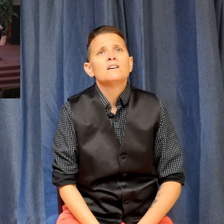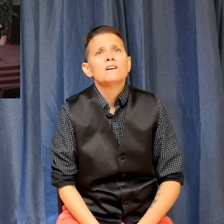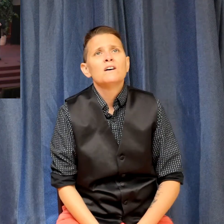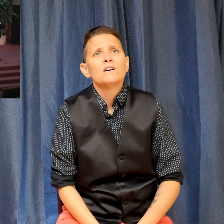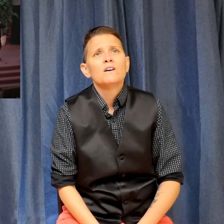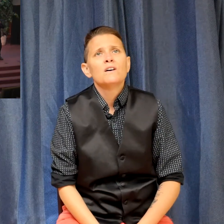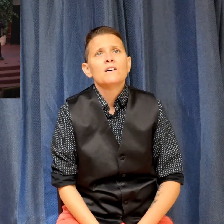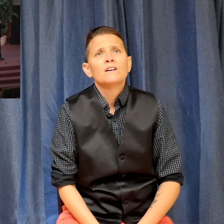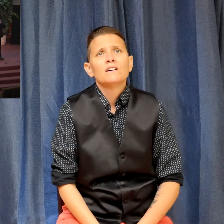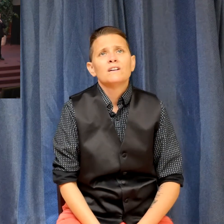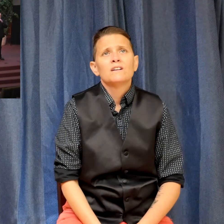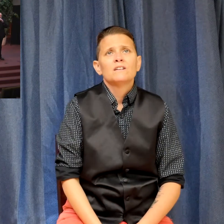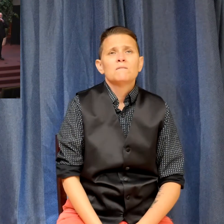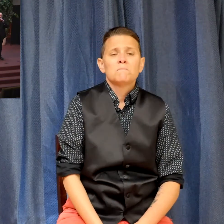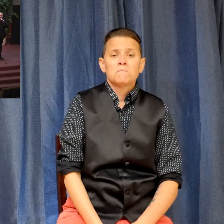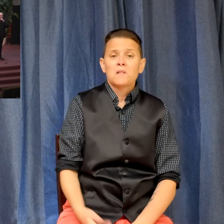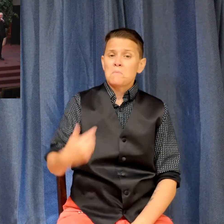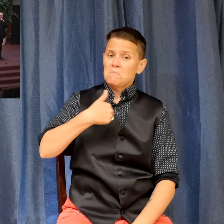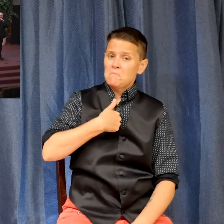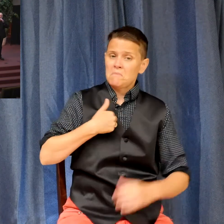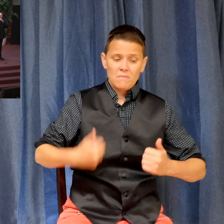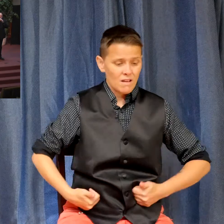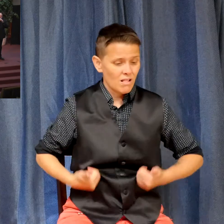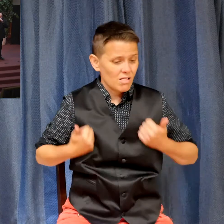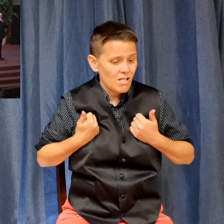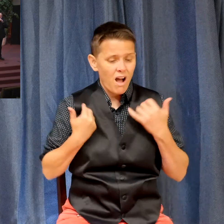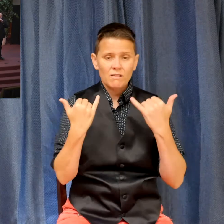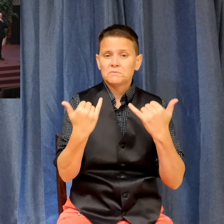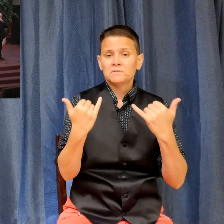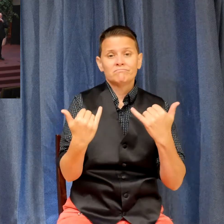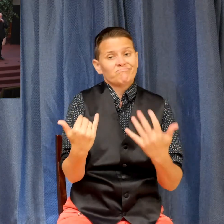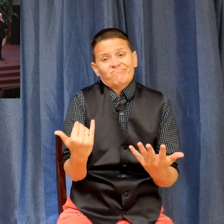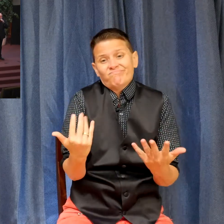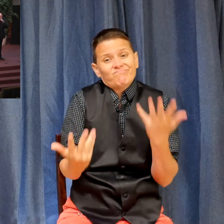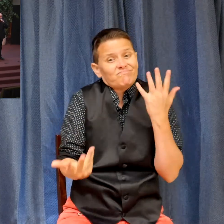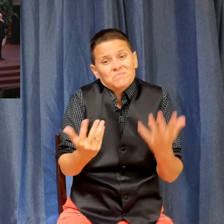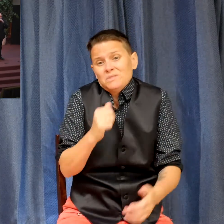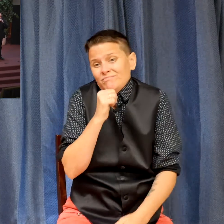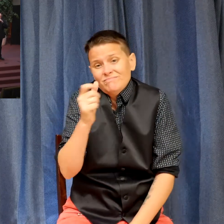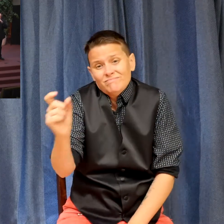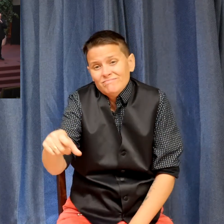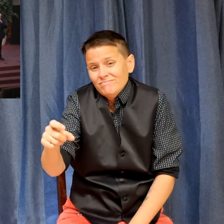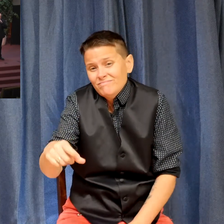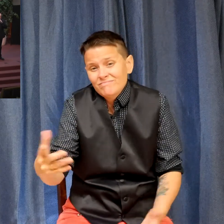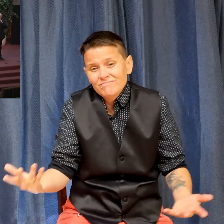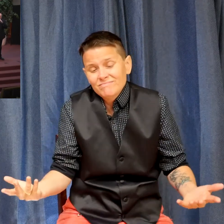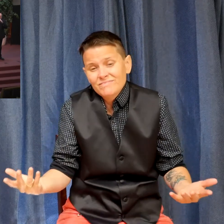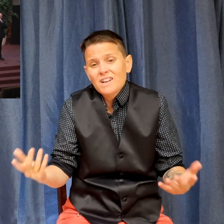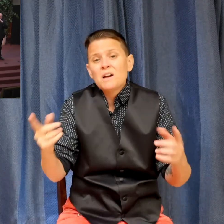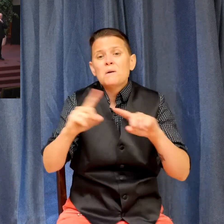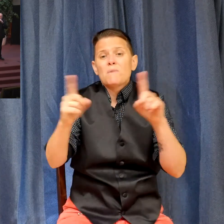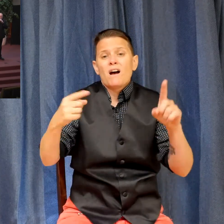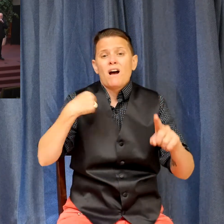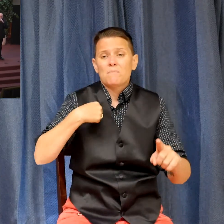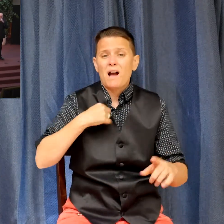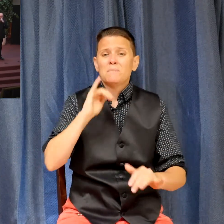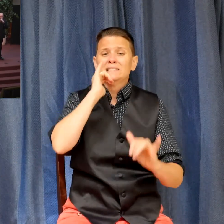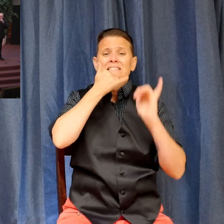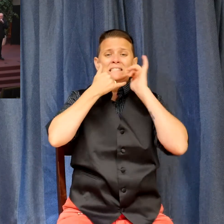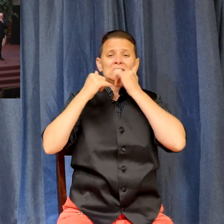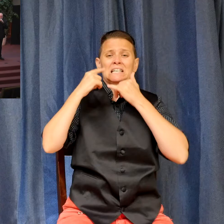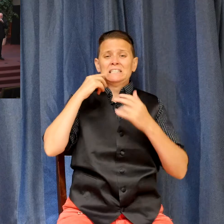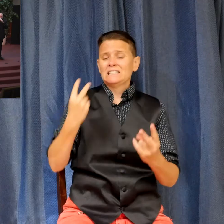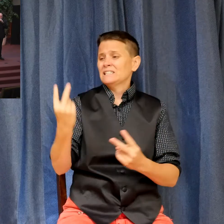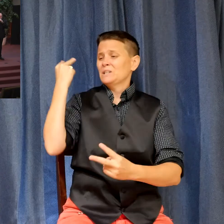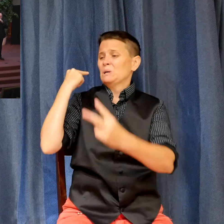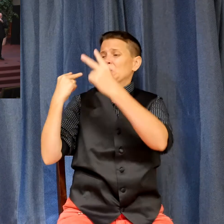here today. I shouldn't be here today. And when I look back on my